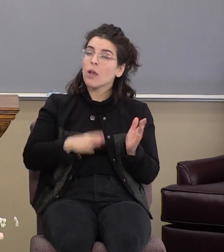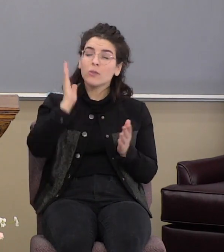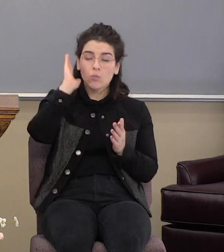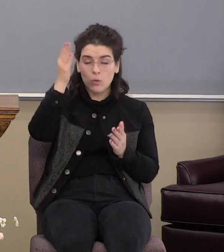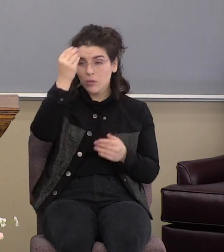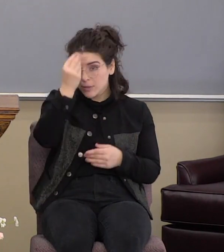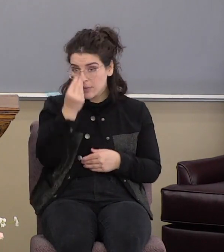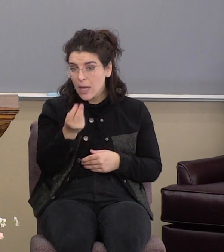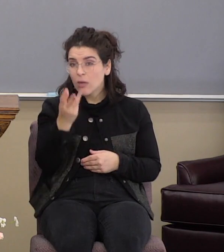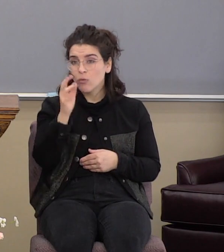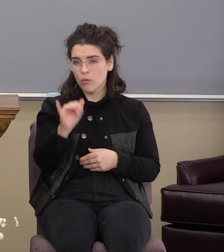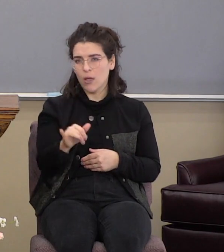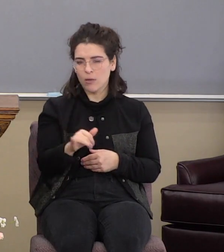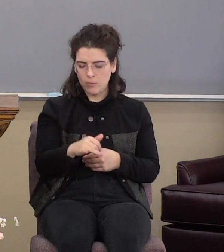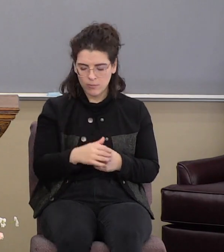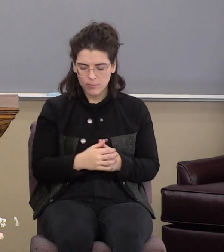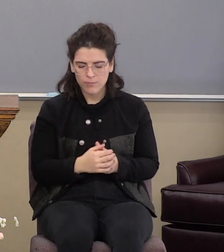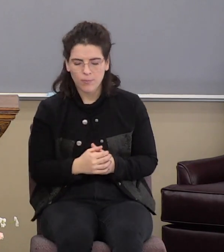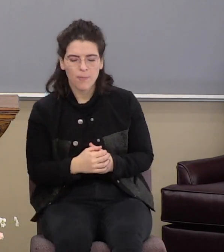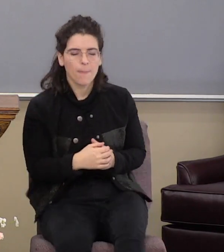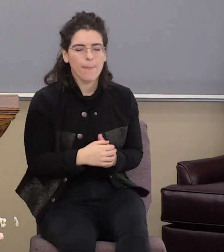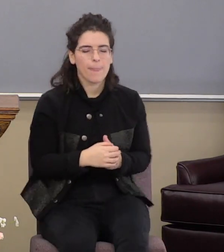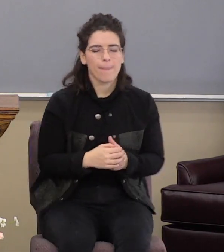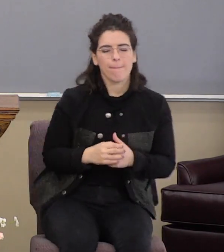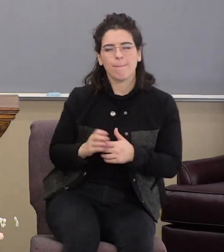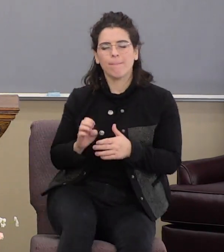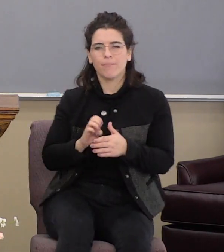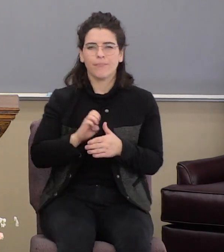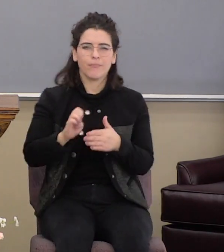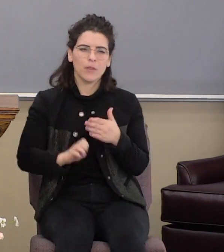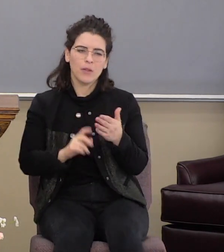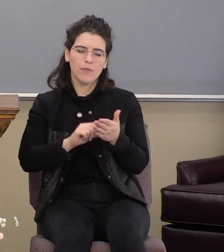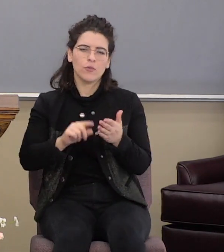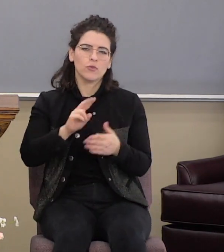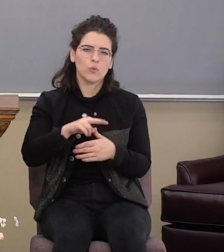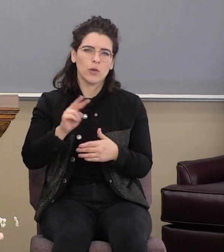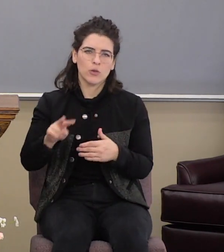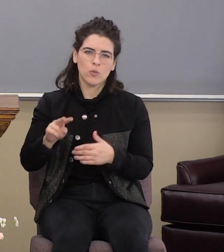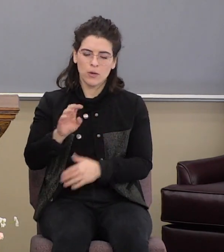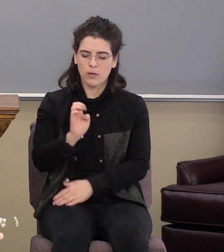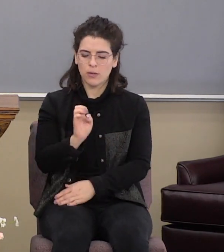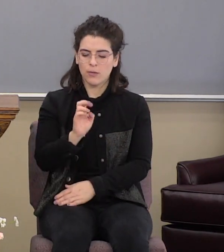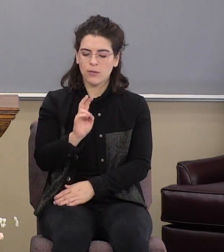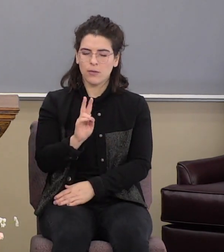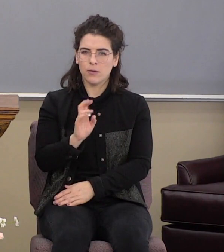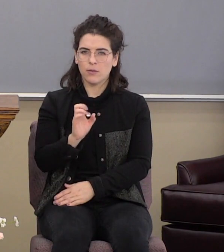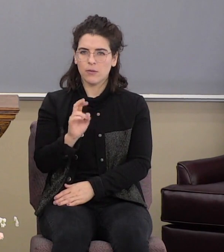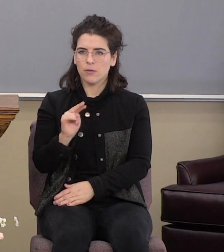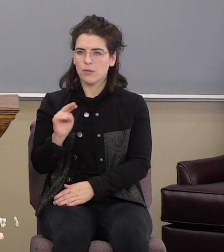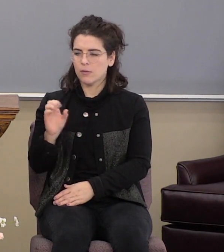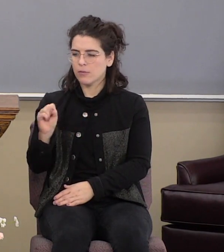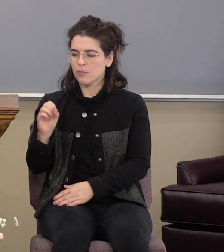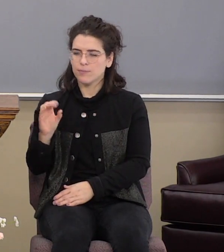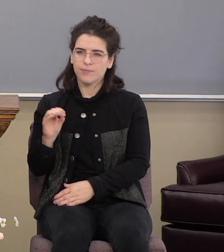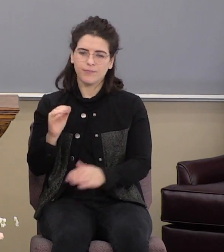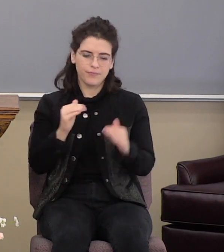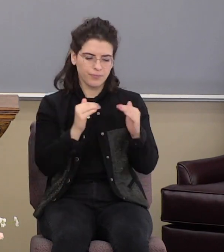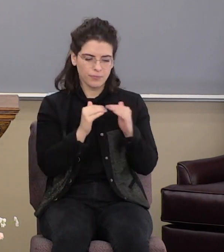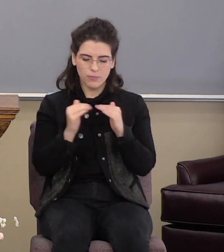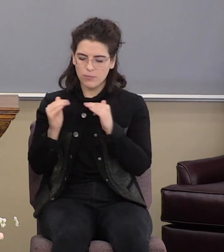okay? So, the end of verse 22, even so, again, there's this